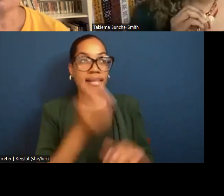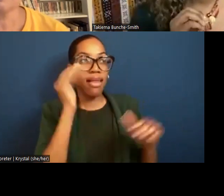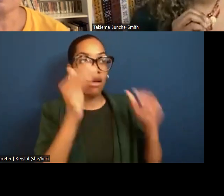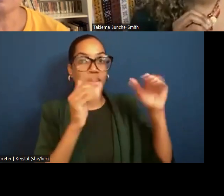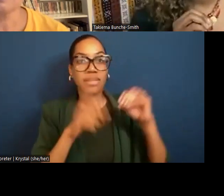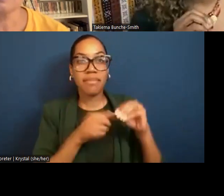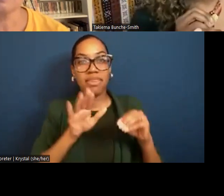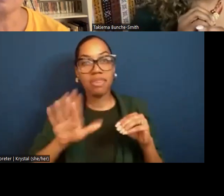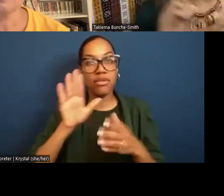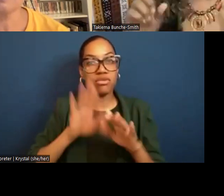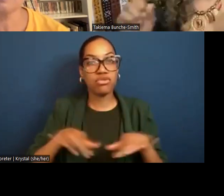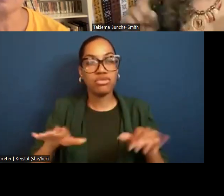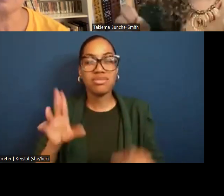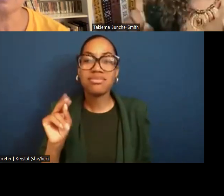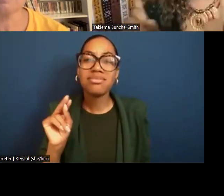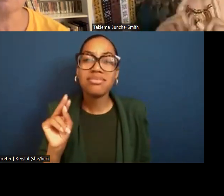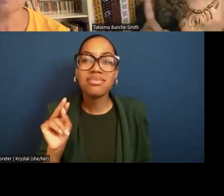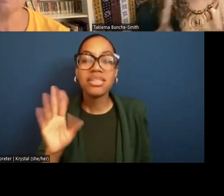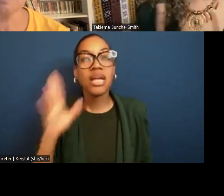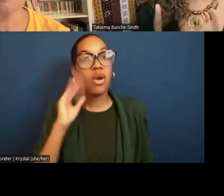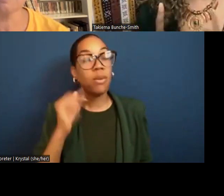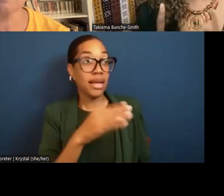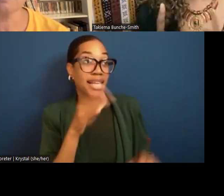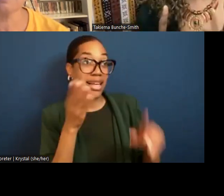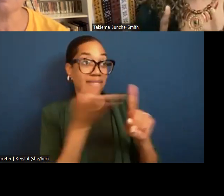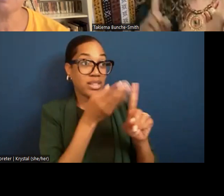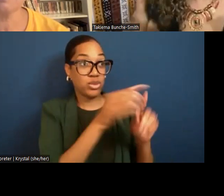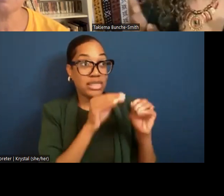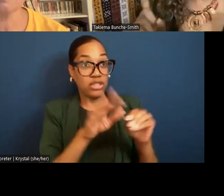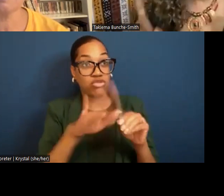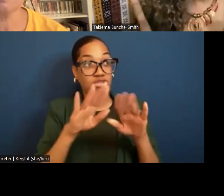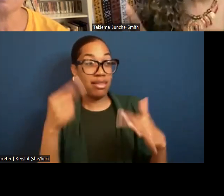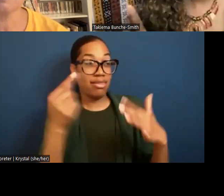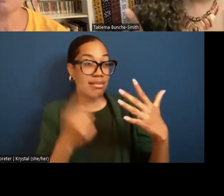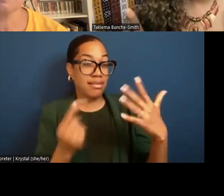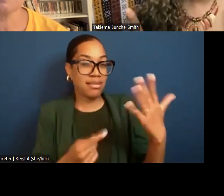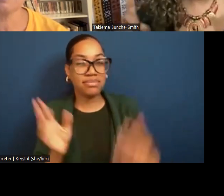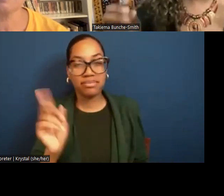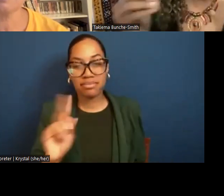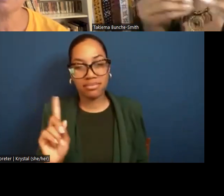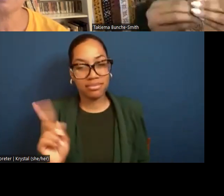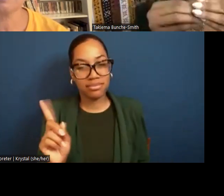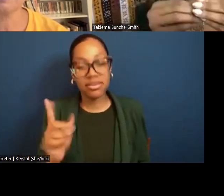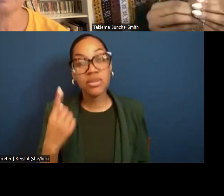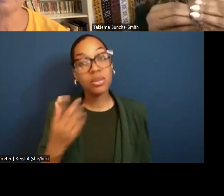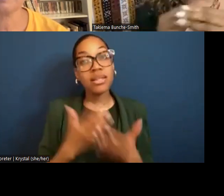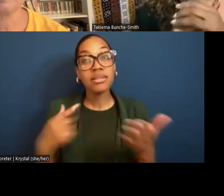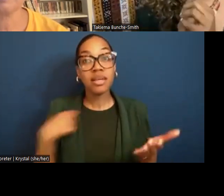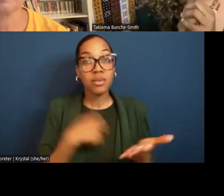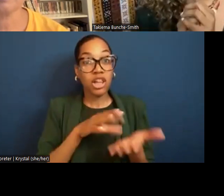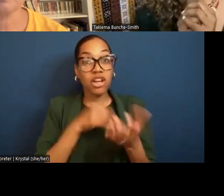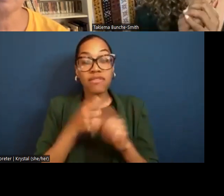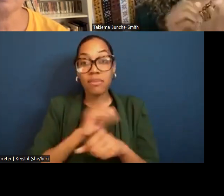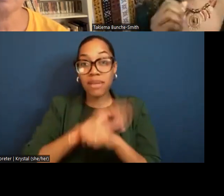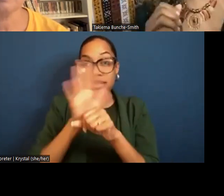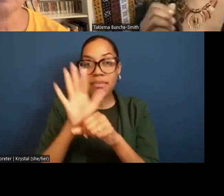to you so that they're doing the right thing. That's not how it works. It never did work like that. But if anything, the pandemic taught us, we have to actually be in